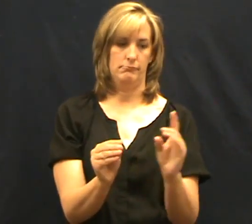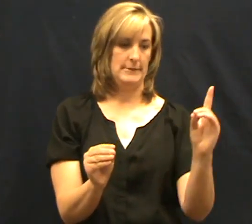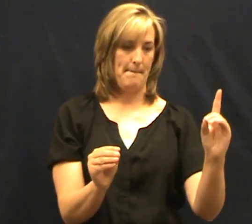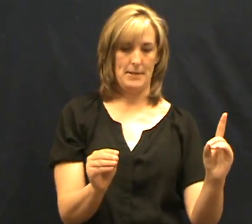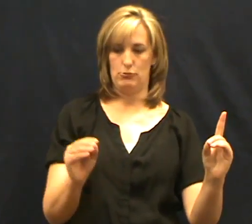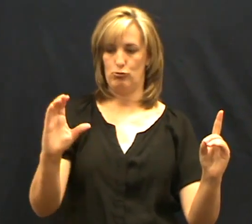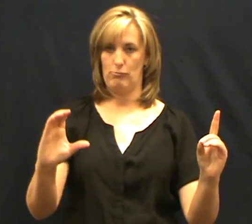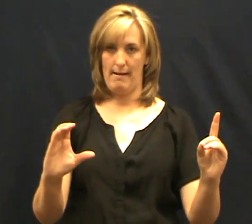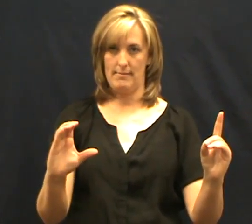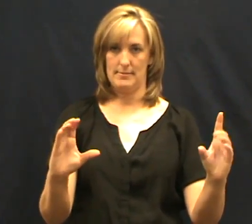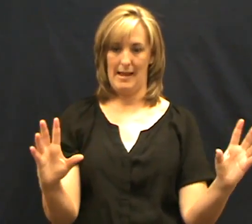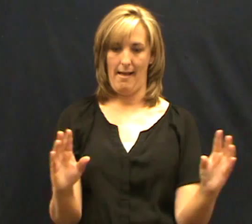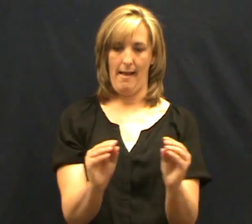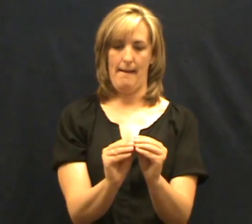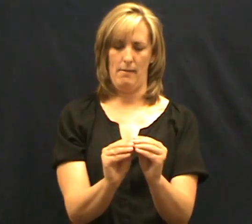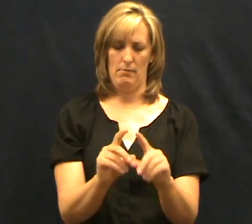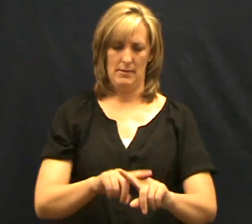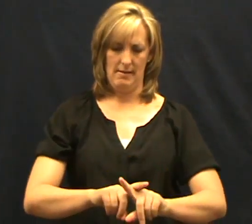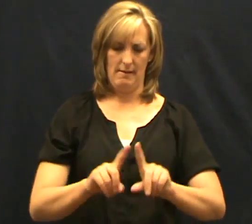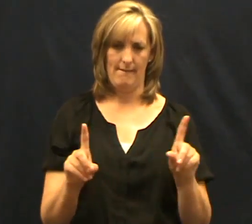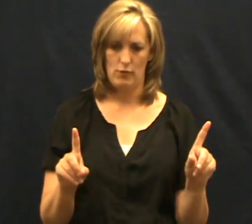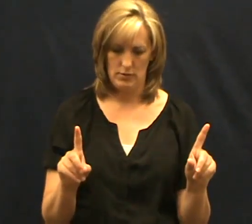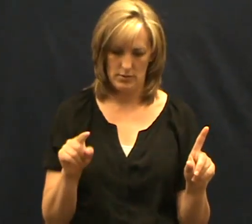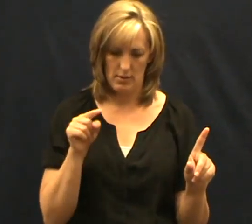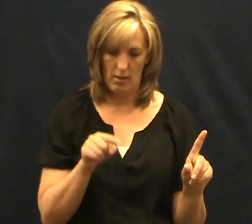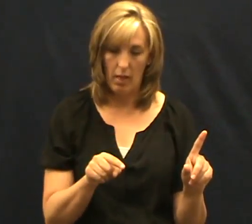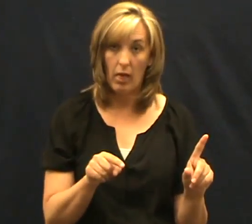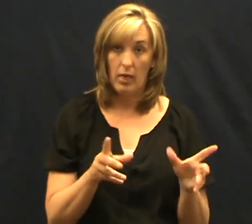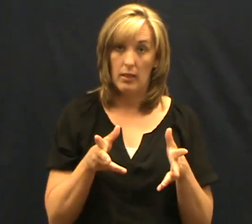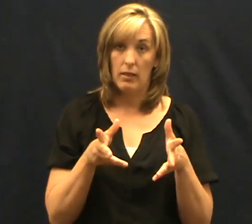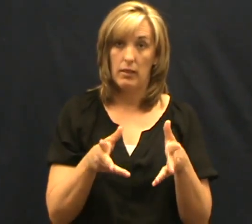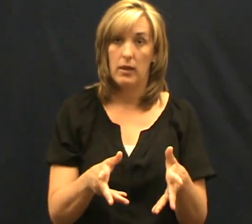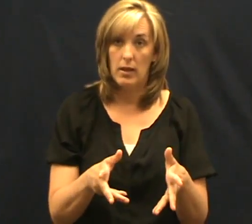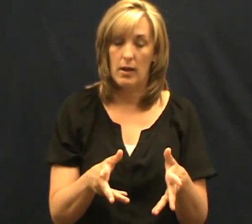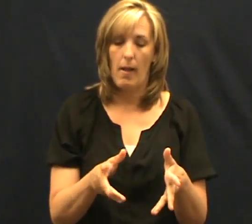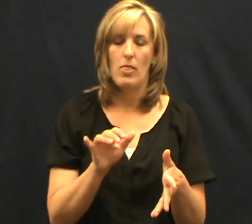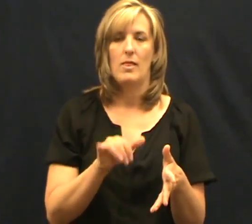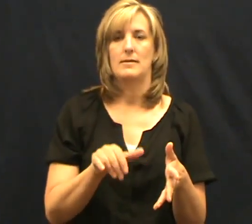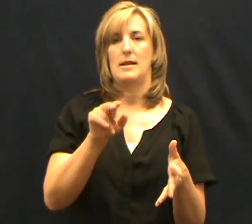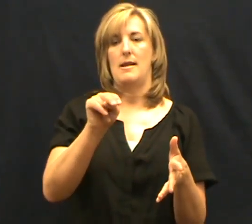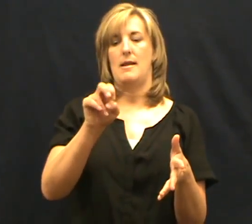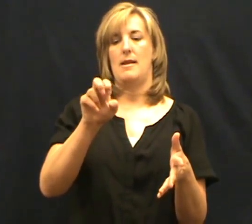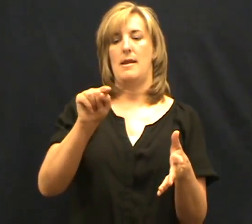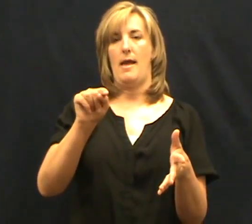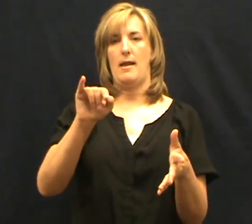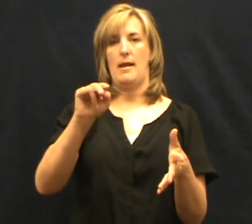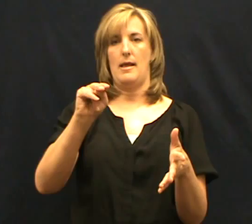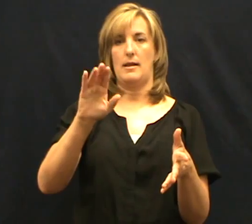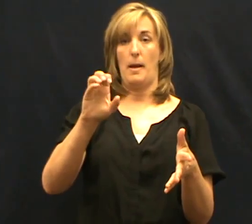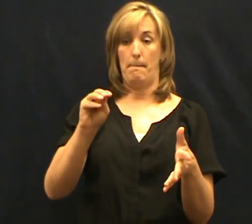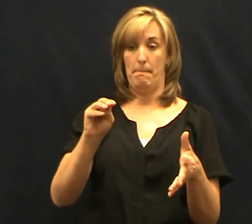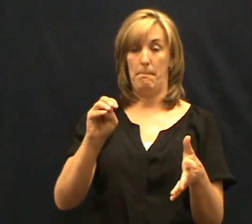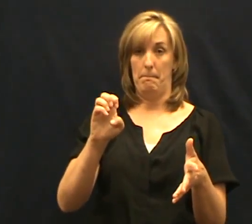to be a difference between debits and credits, and that difference is either your net income, if there are more credits than debits, or